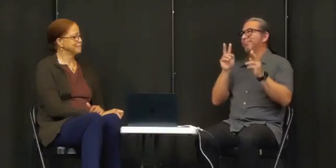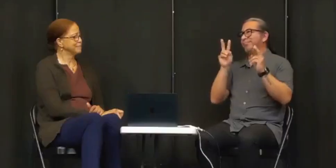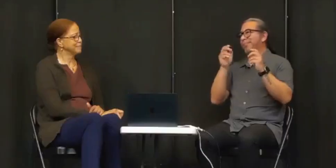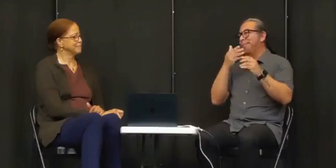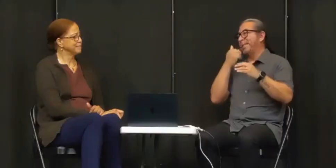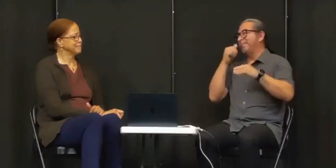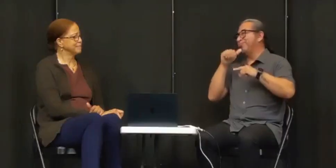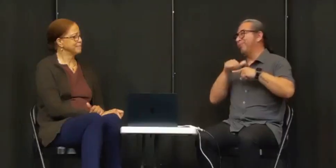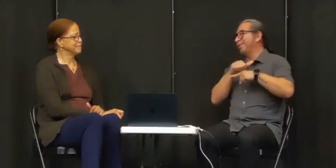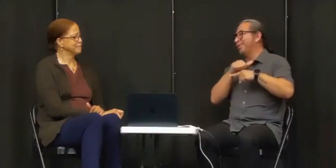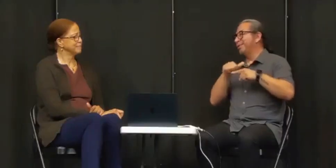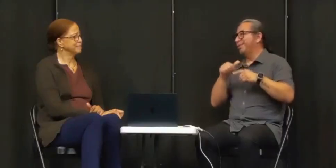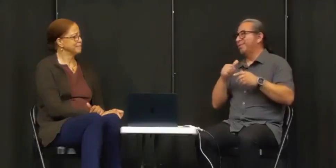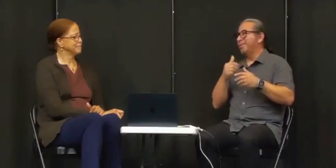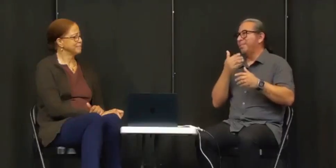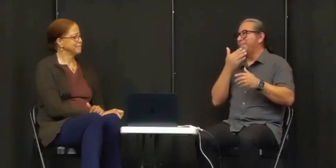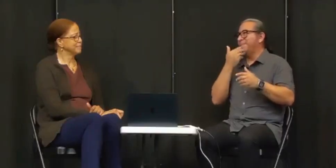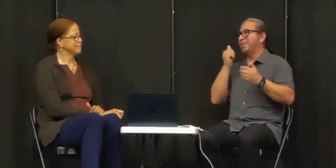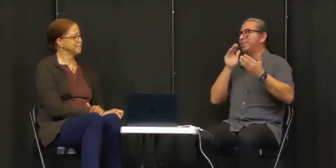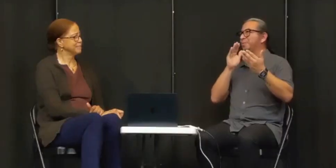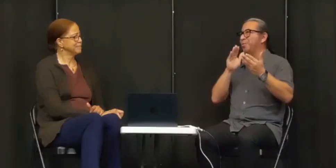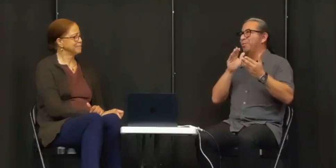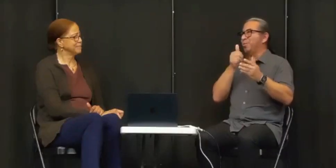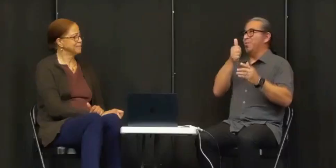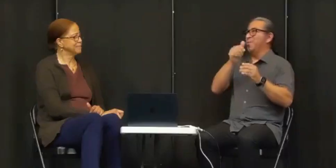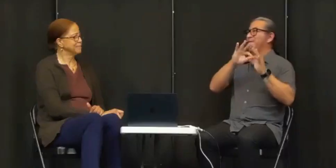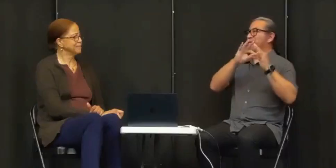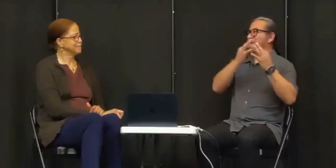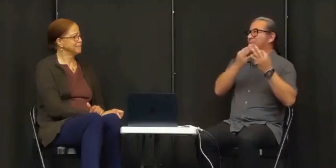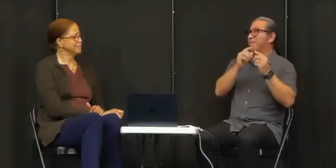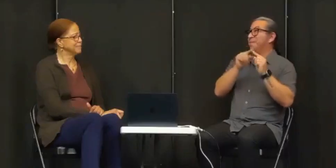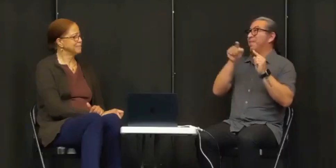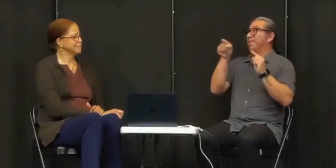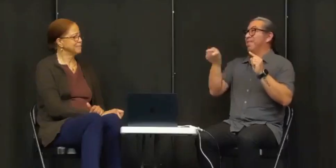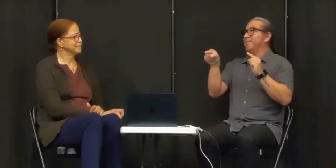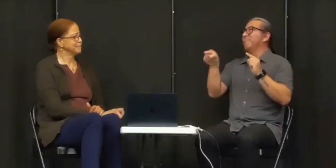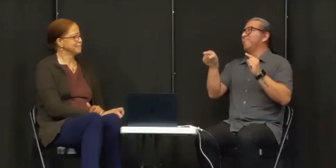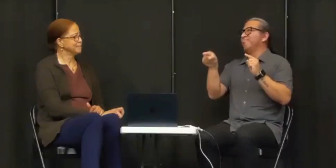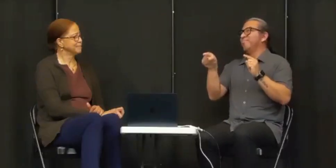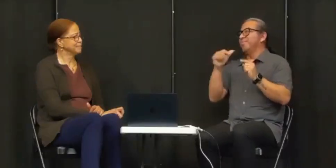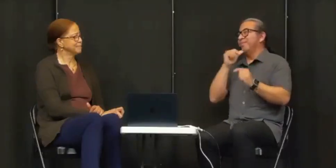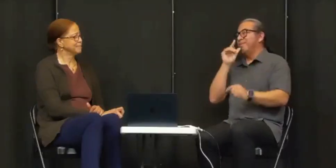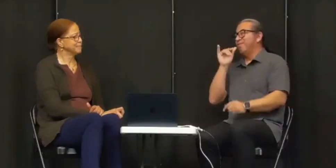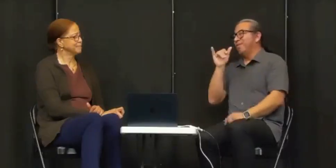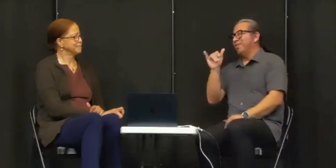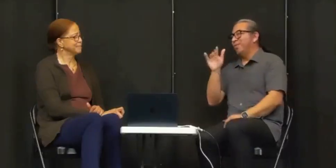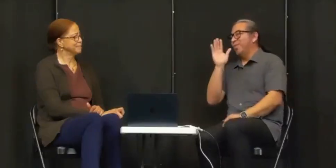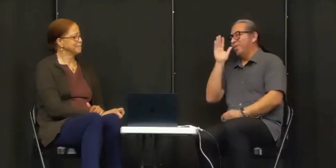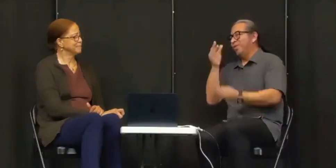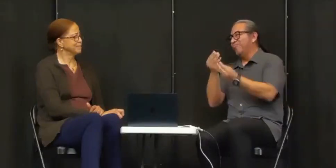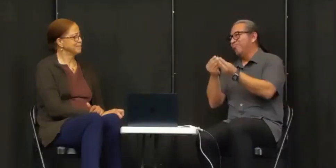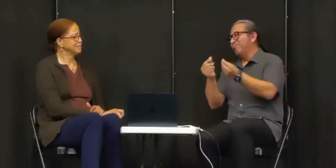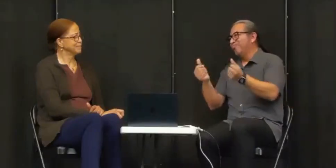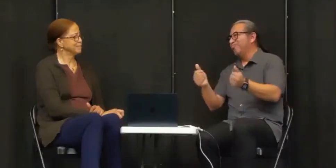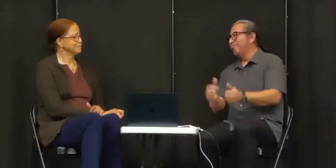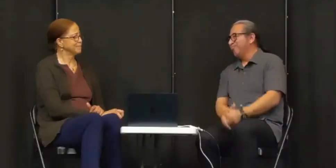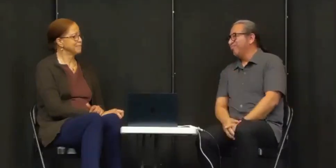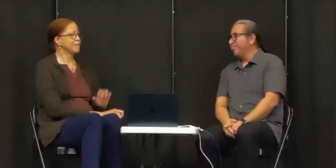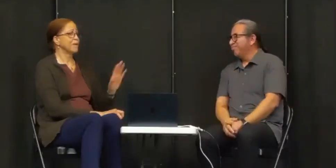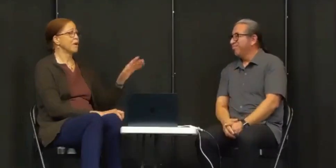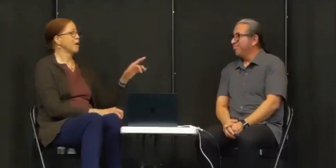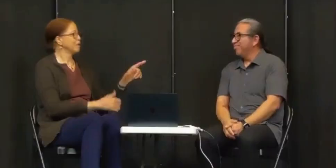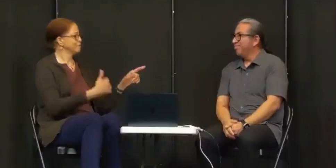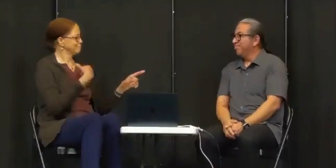You know, that's where it applies to the best practices, best approach to your own family. But this is not